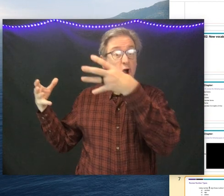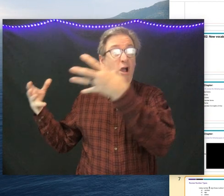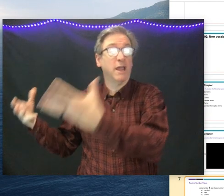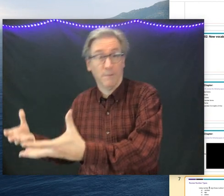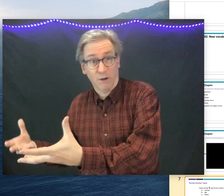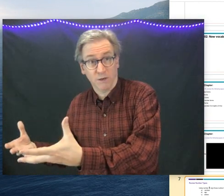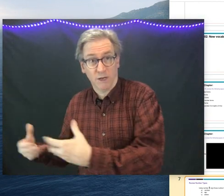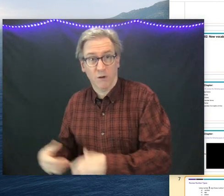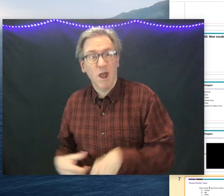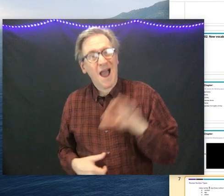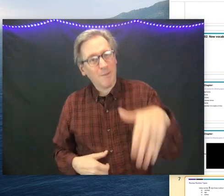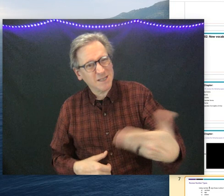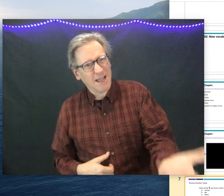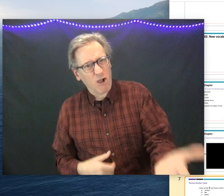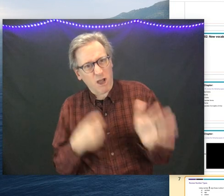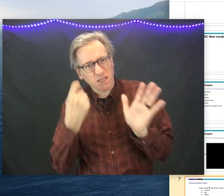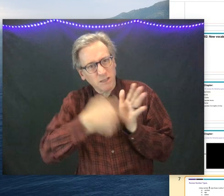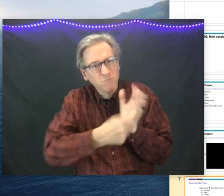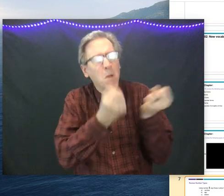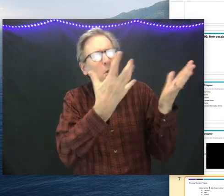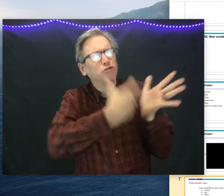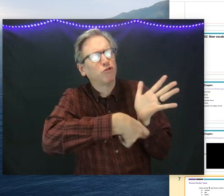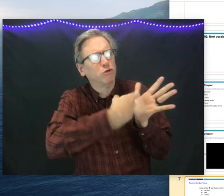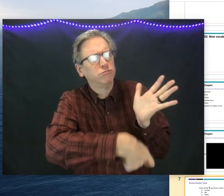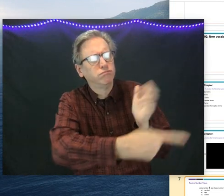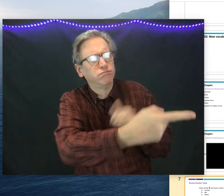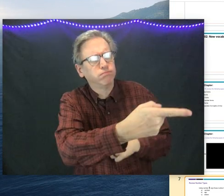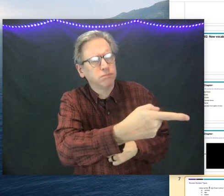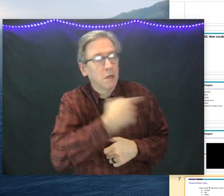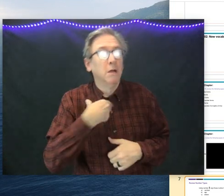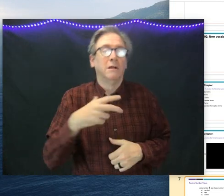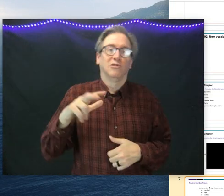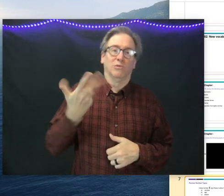you're talking about. How much does that cost?